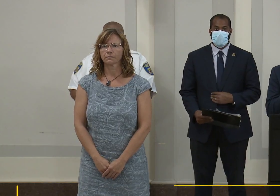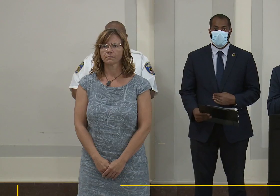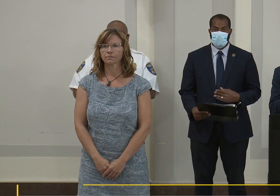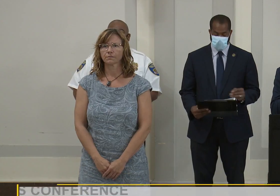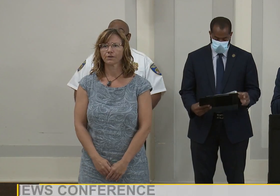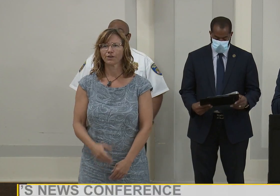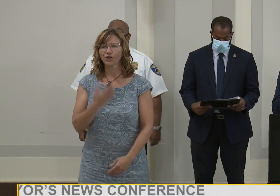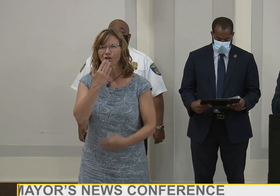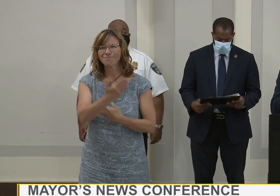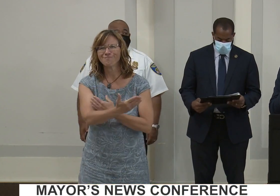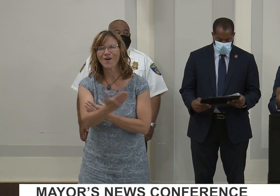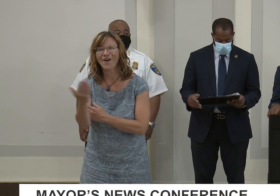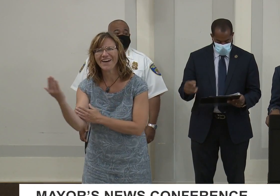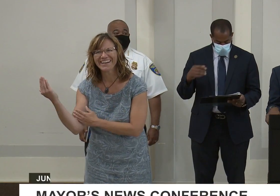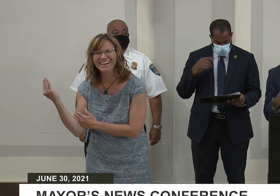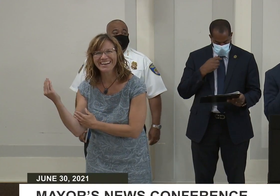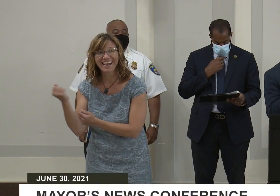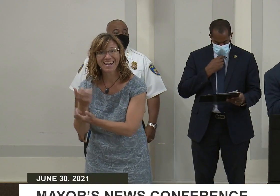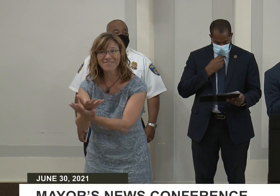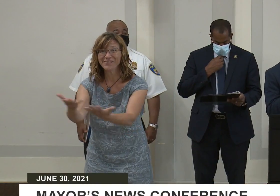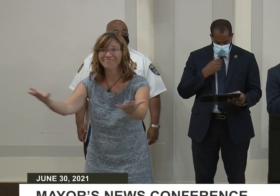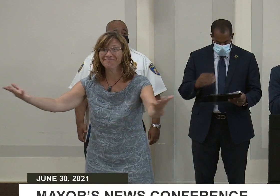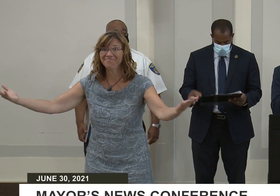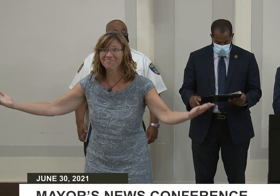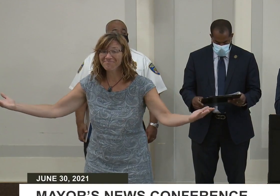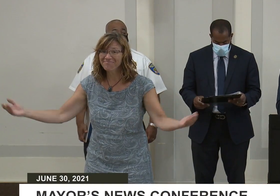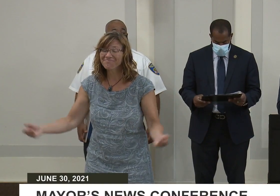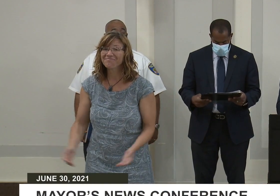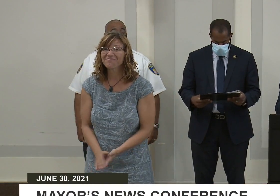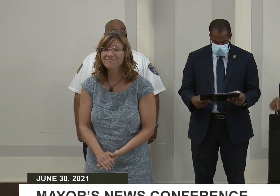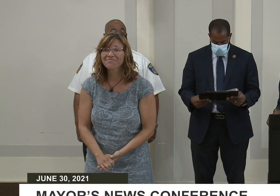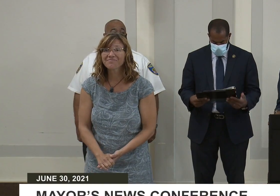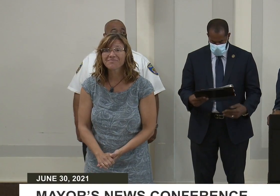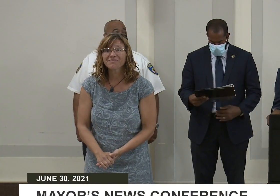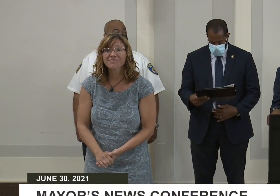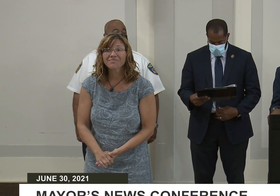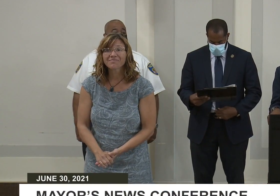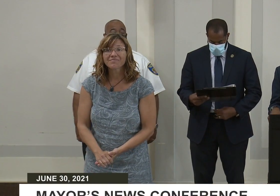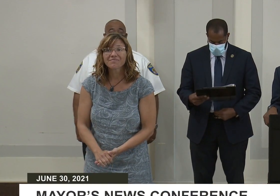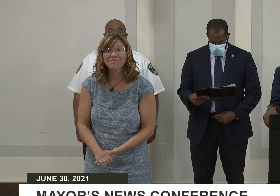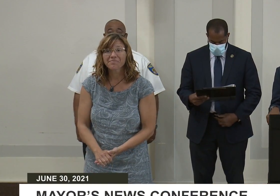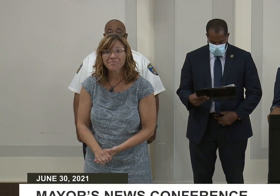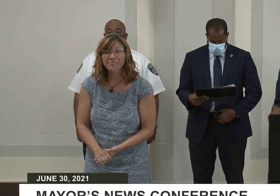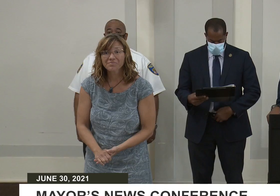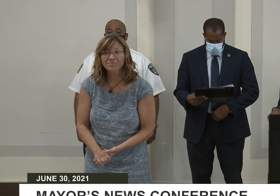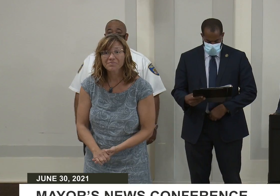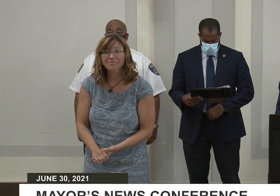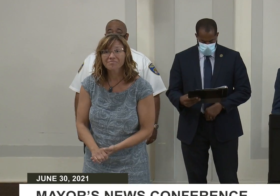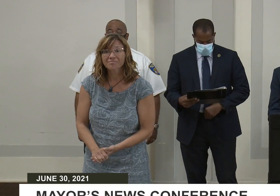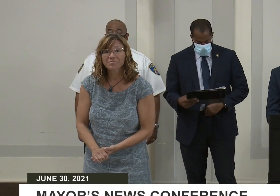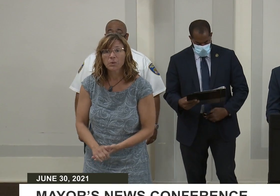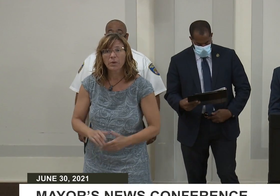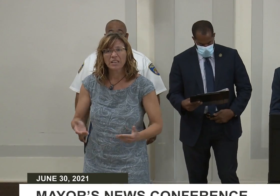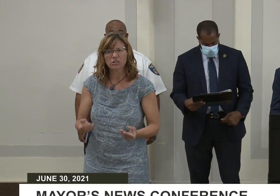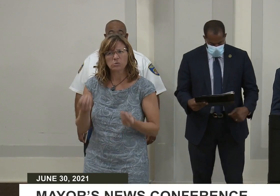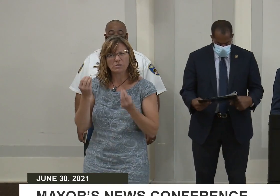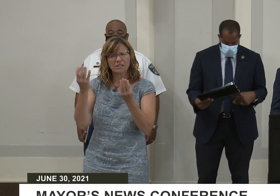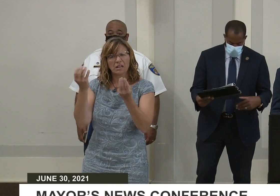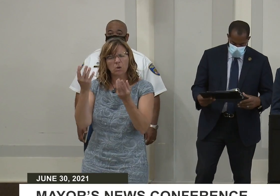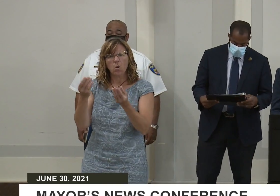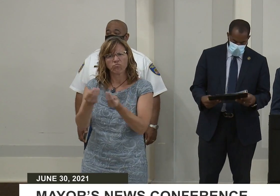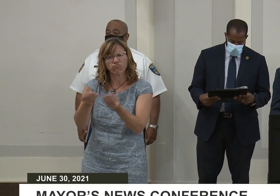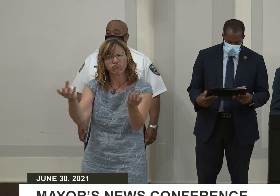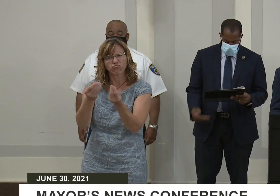Good morning, everyone. We are here today for an update. I am joined today by